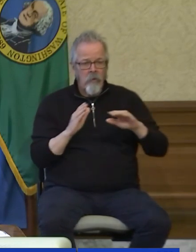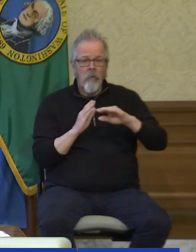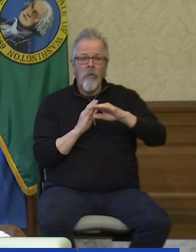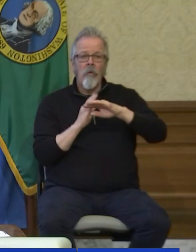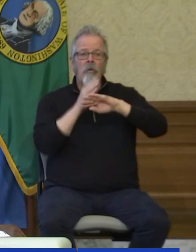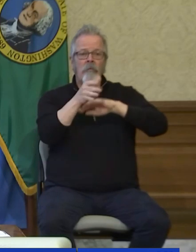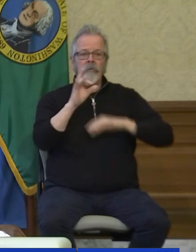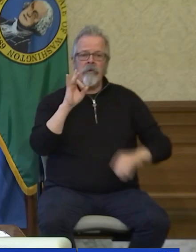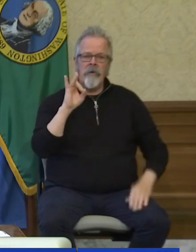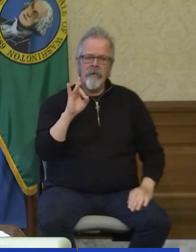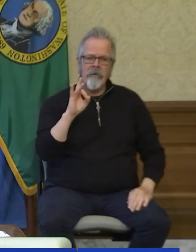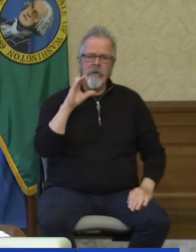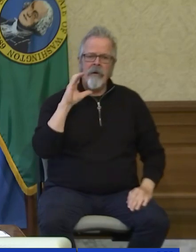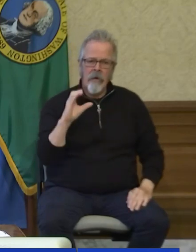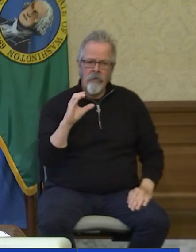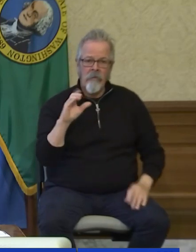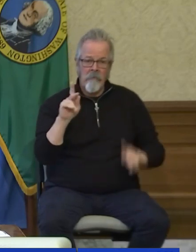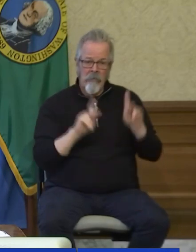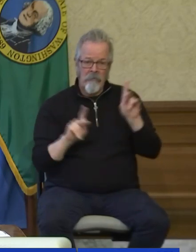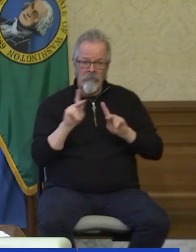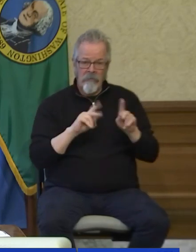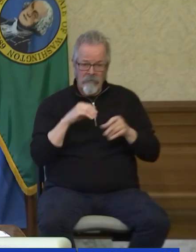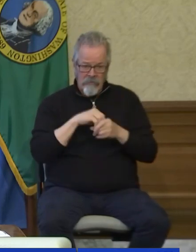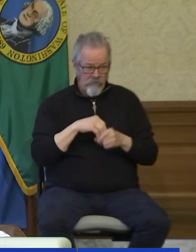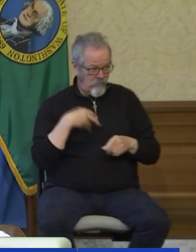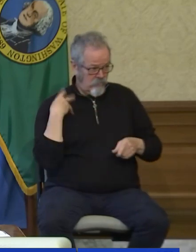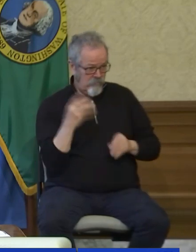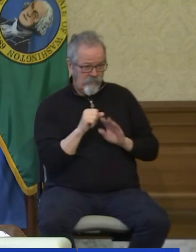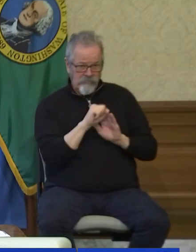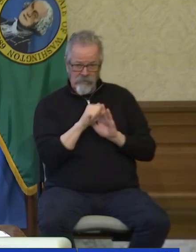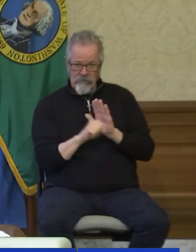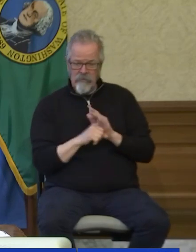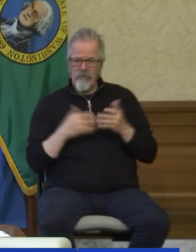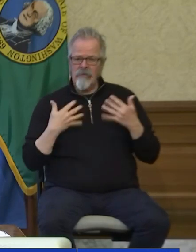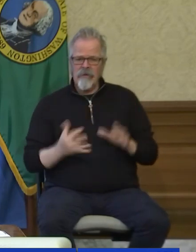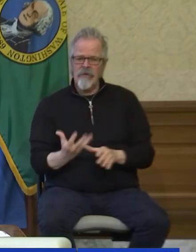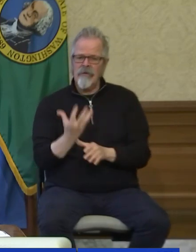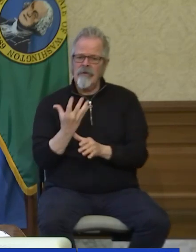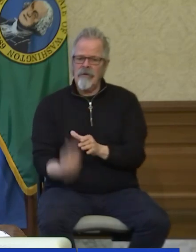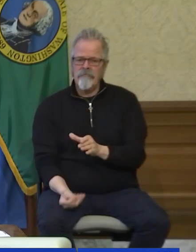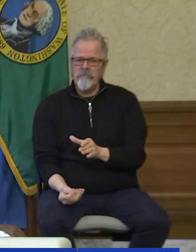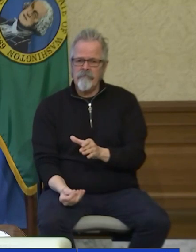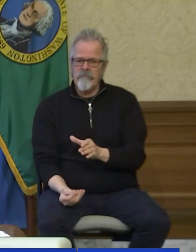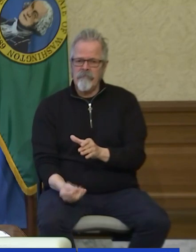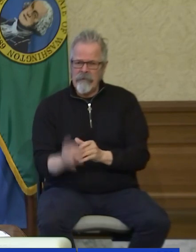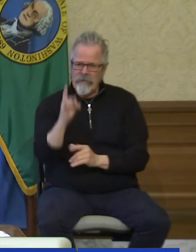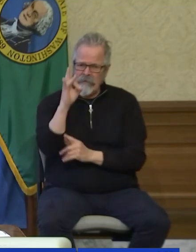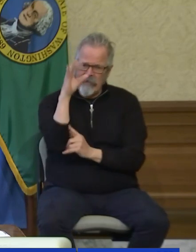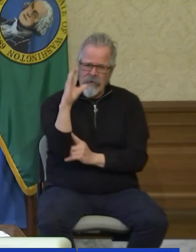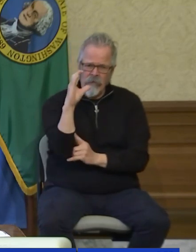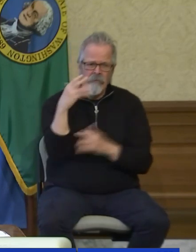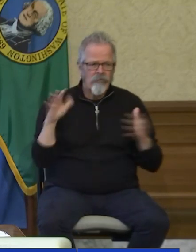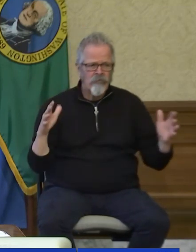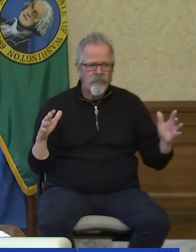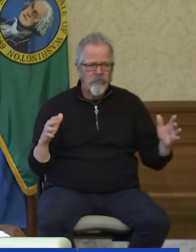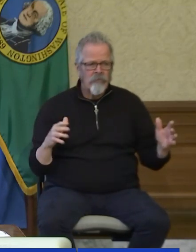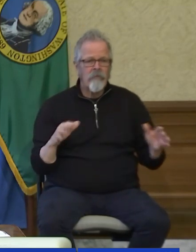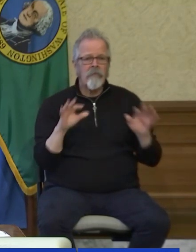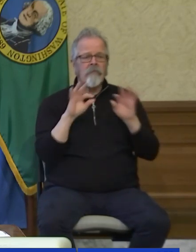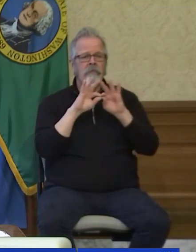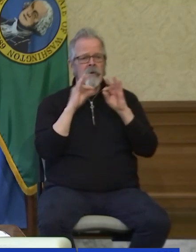this. You and your loved one will never be a number to us. You're going to be someone that our hearts are